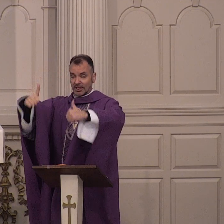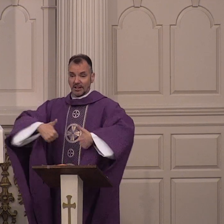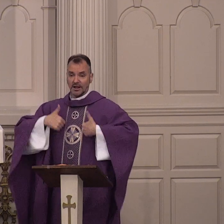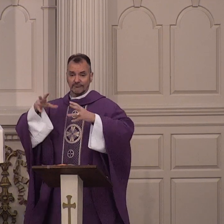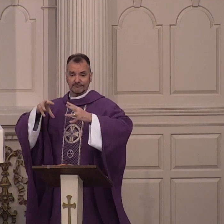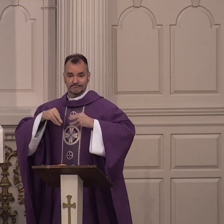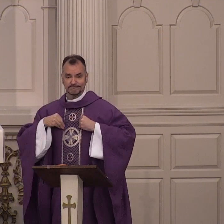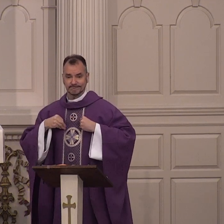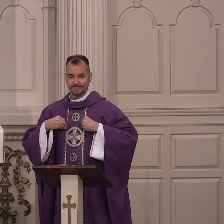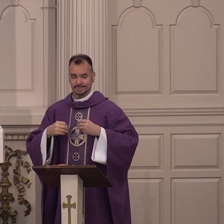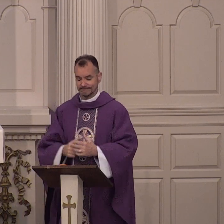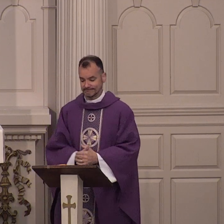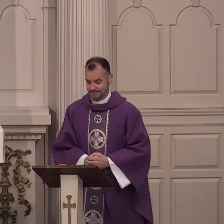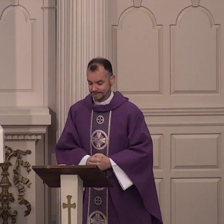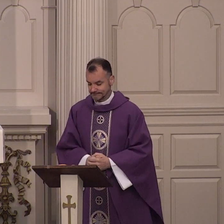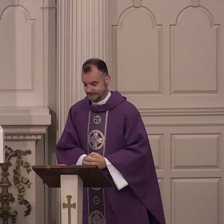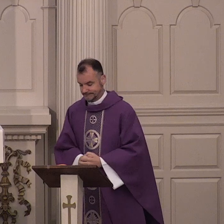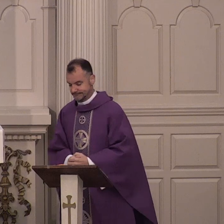eternal inheritance.